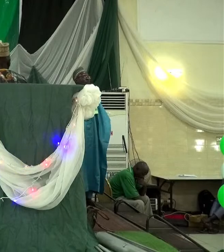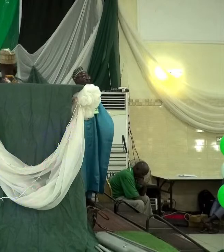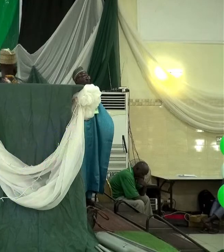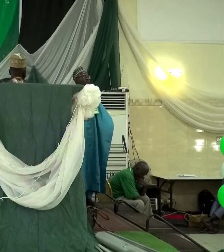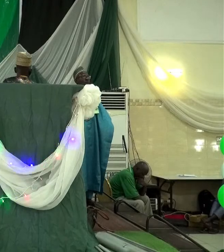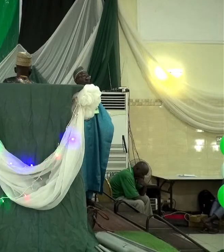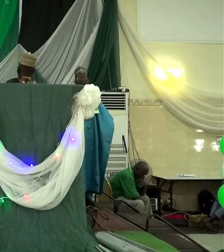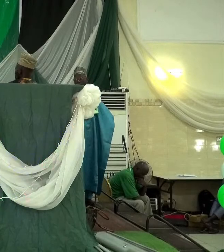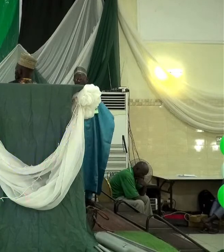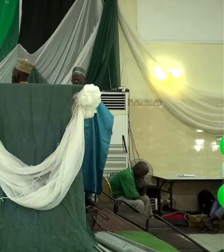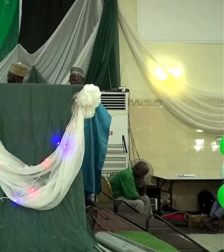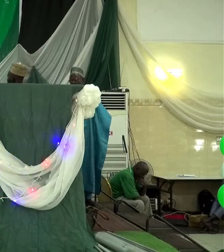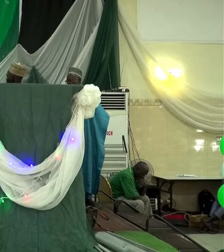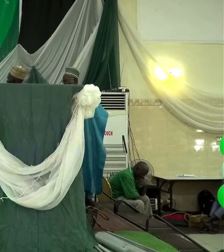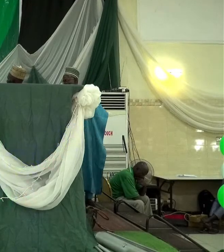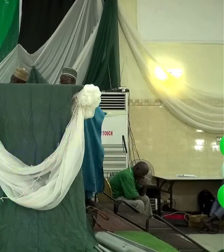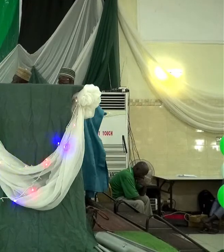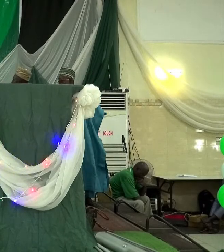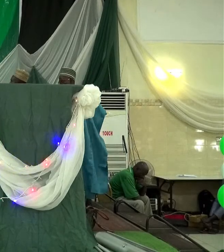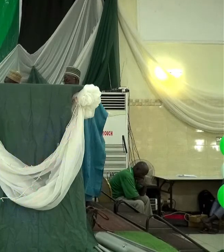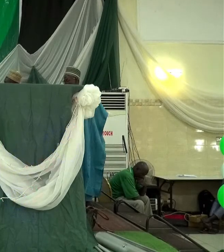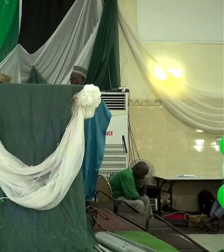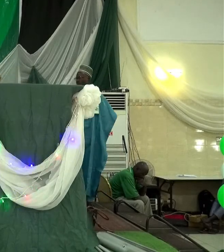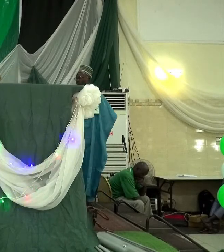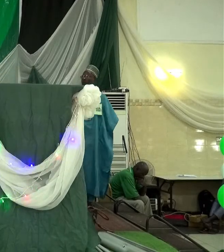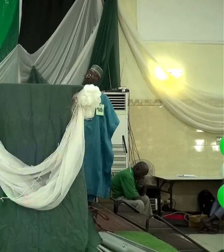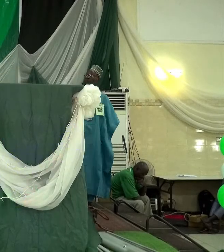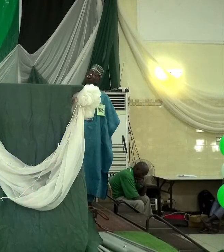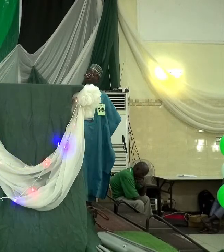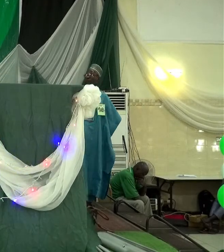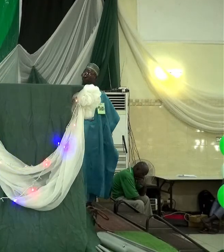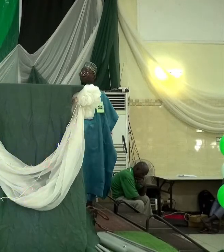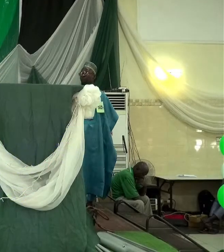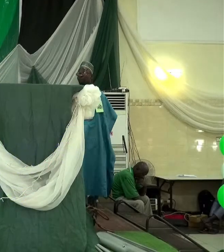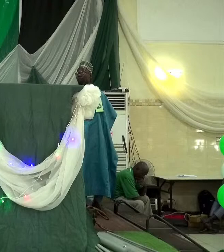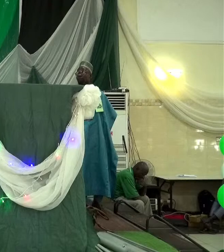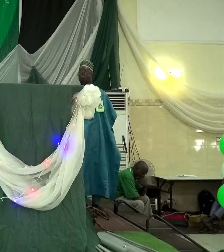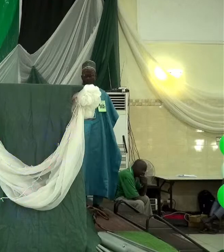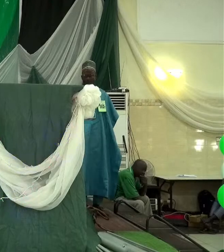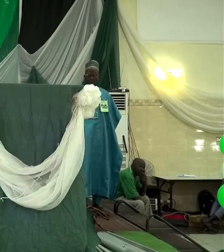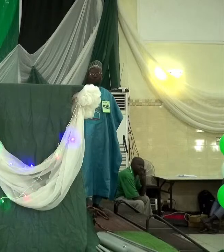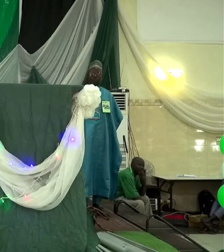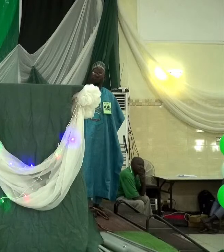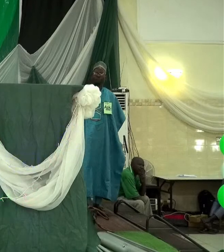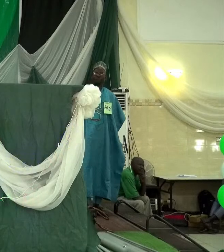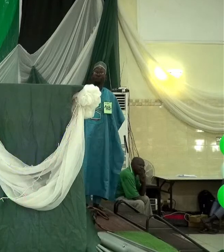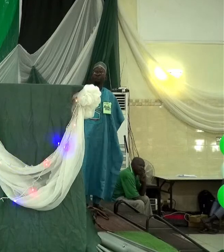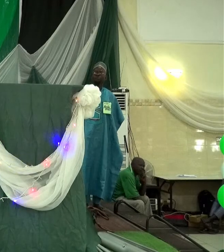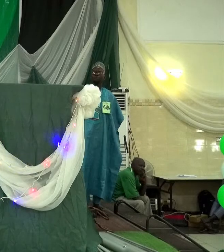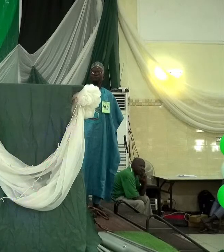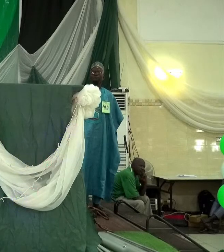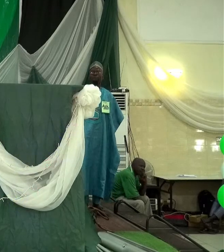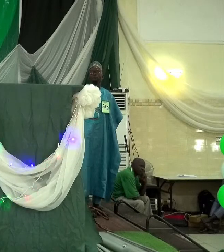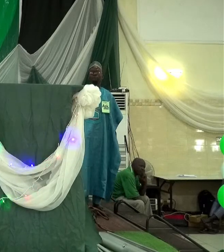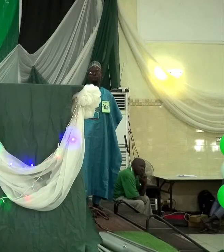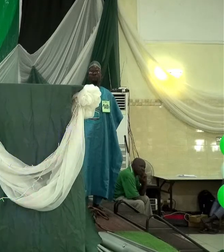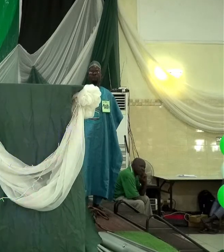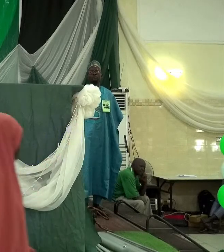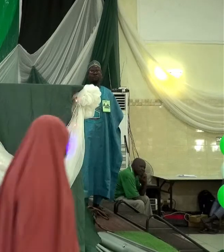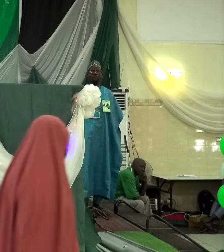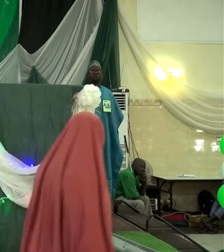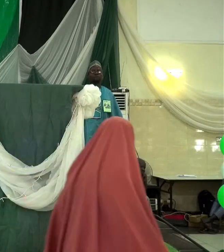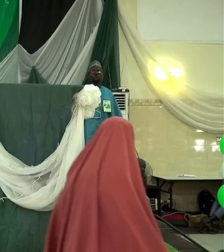Akintunde, Senator of your Central Senatorial District. Royal Father of the Day, Alayeluwa, Oba Khalid Olabisi